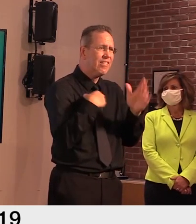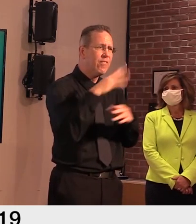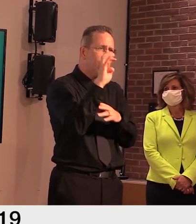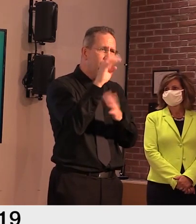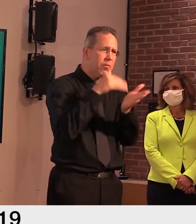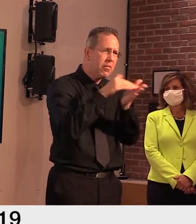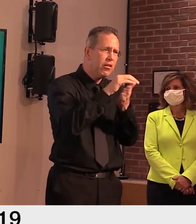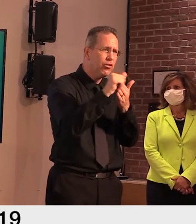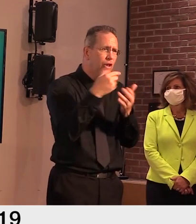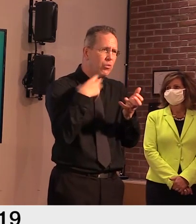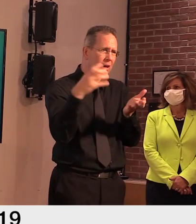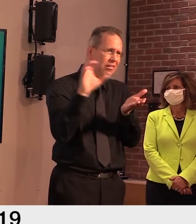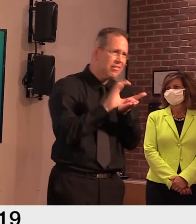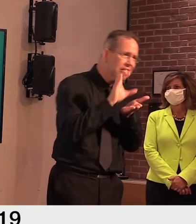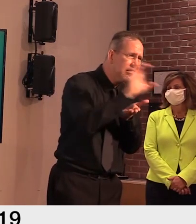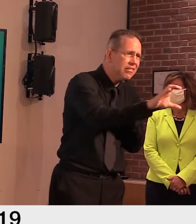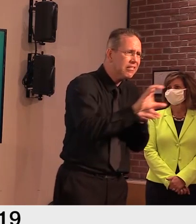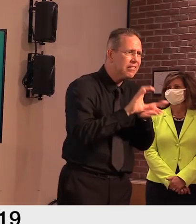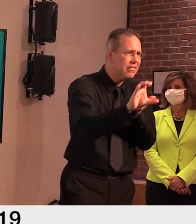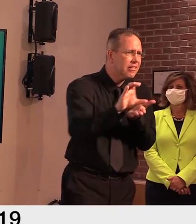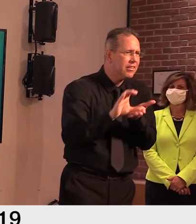is going to be really important.